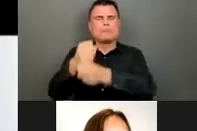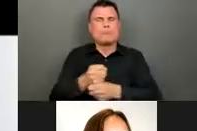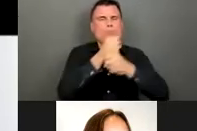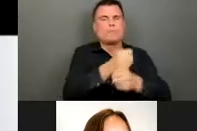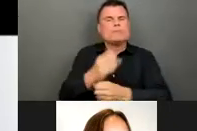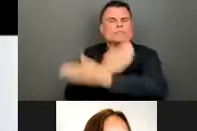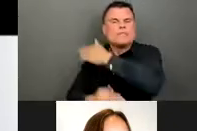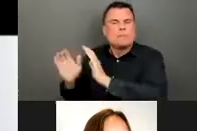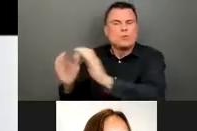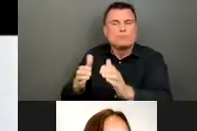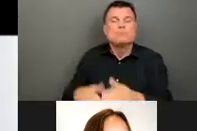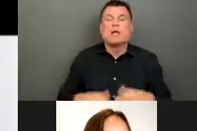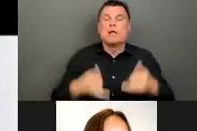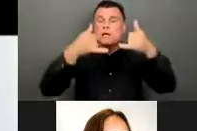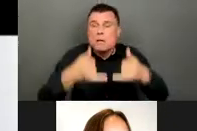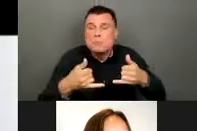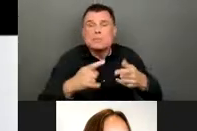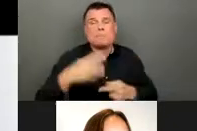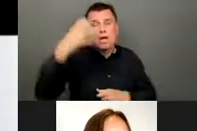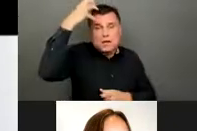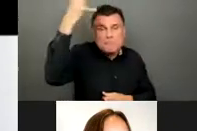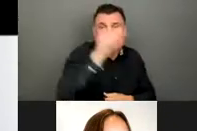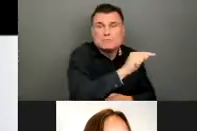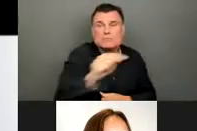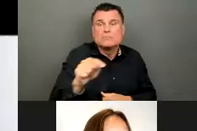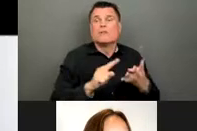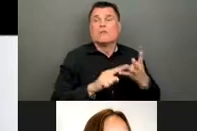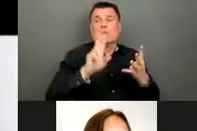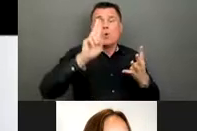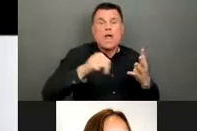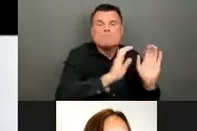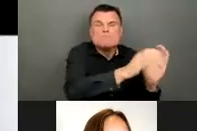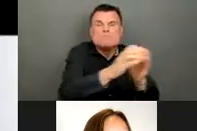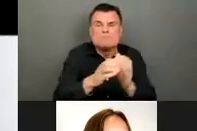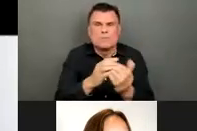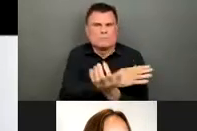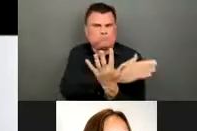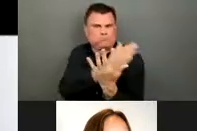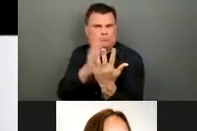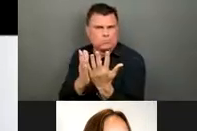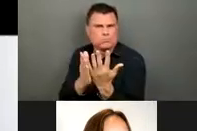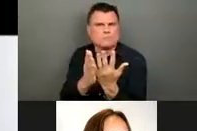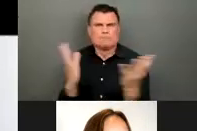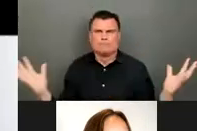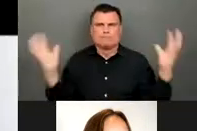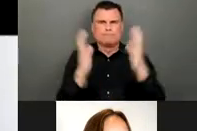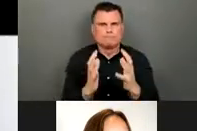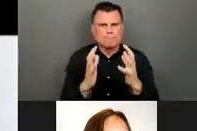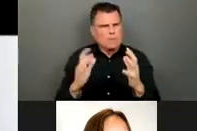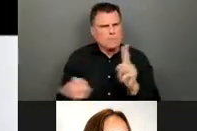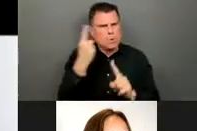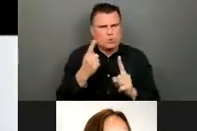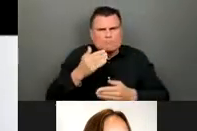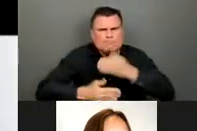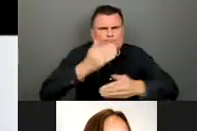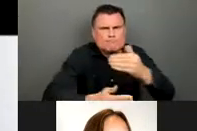government, humanitarian and development organizations, who will all play a key part in developing disability-inclusive early